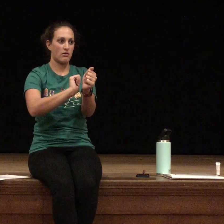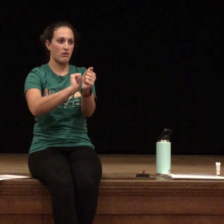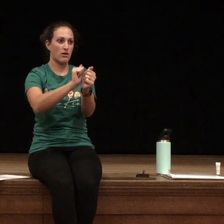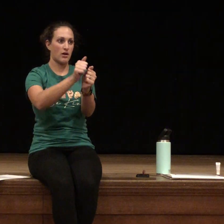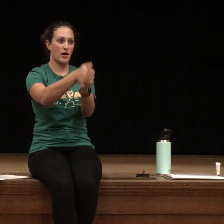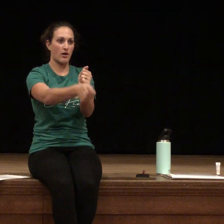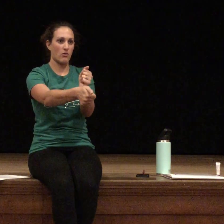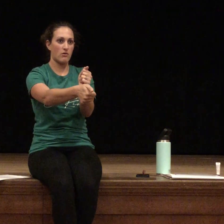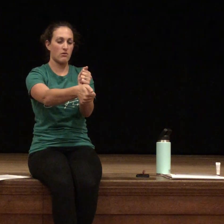How.